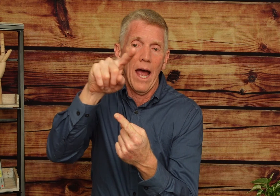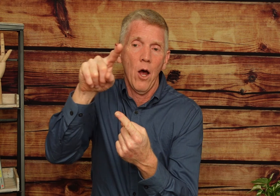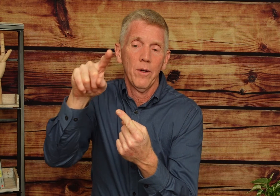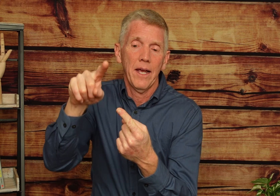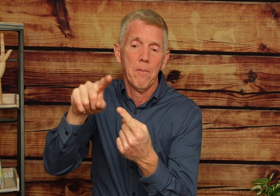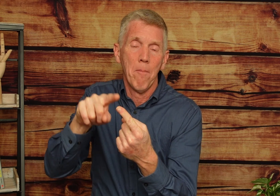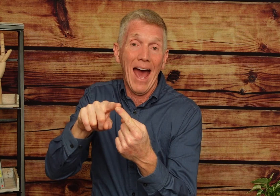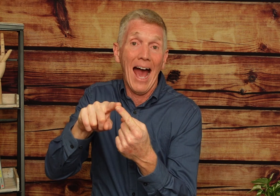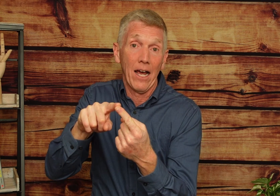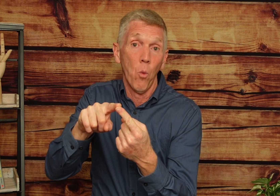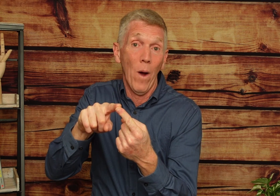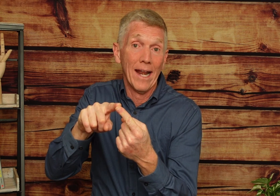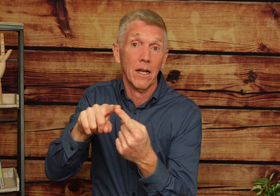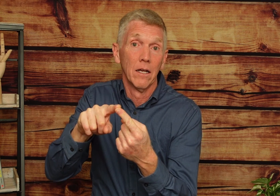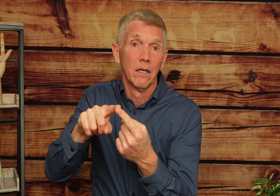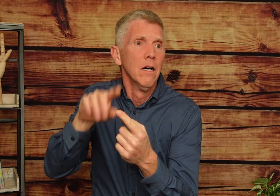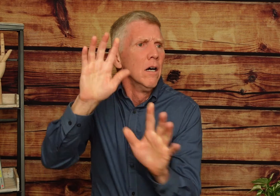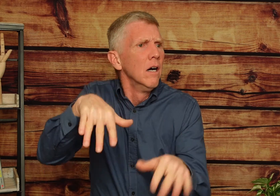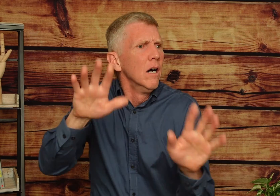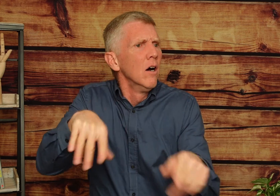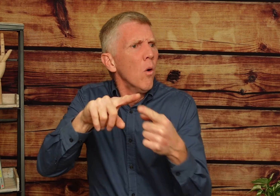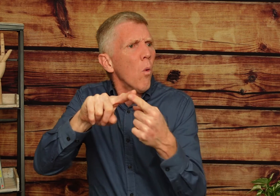around and back, when?